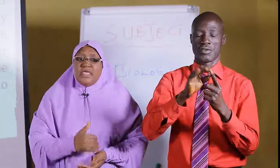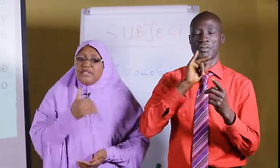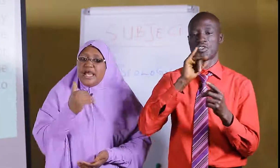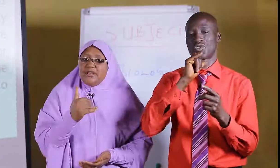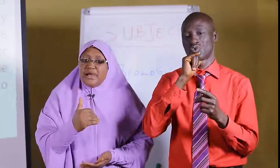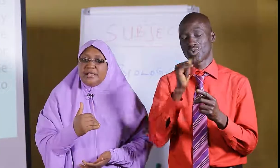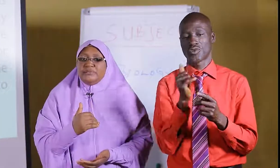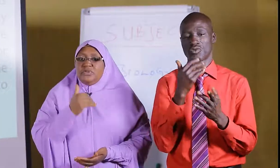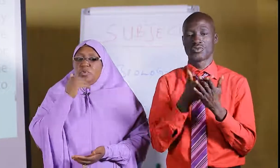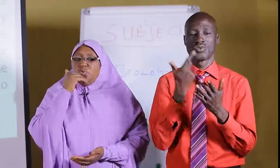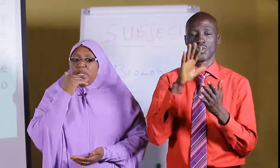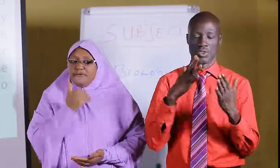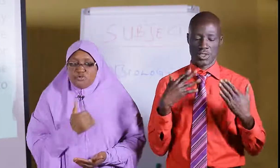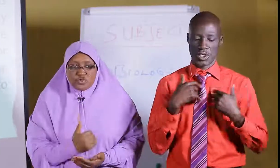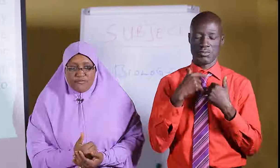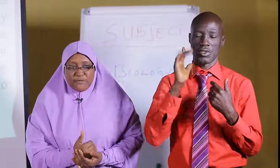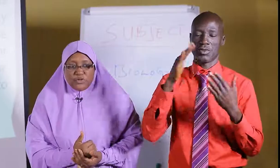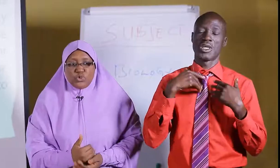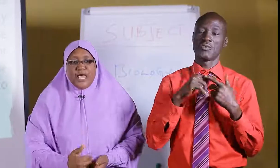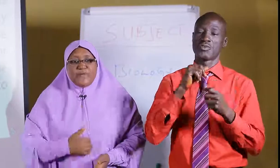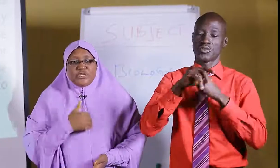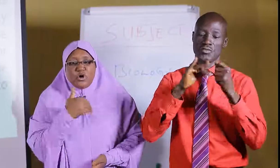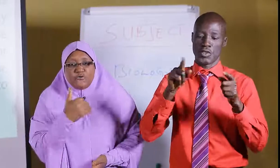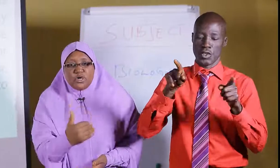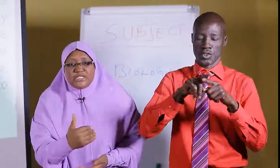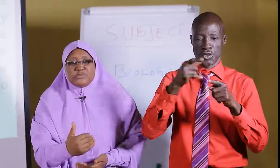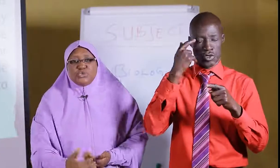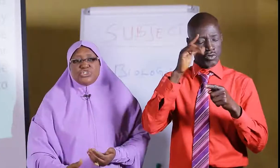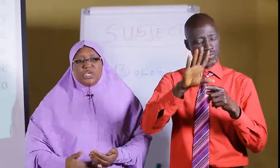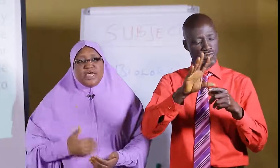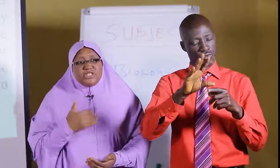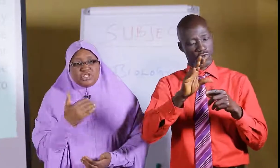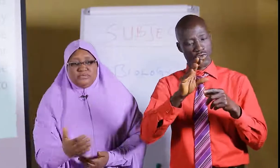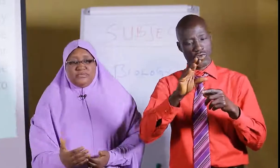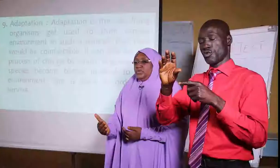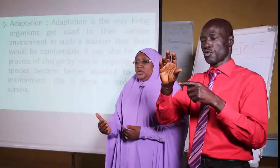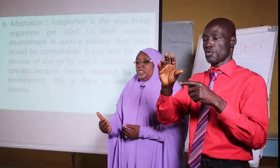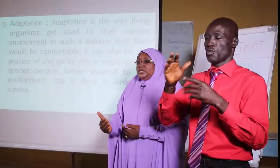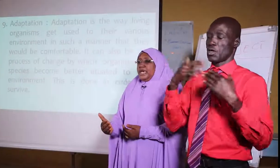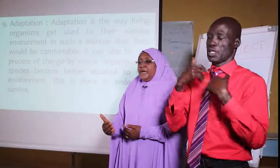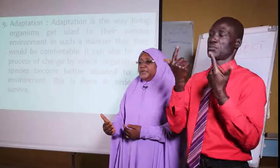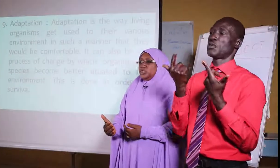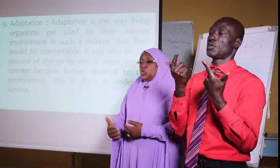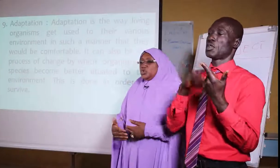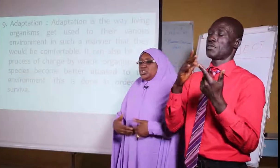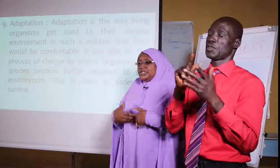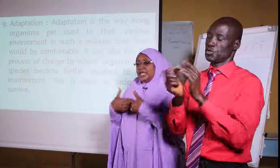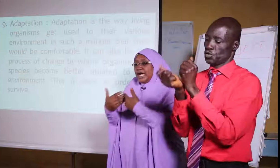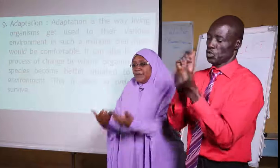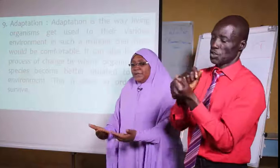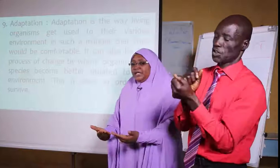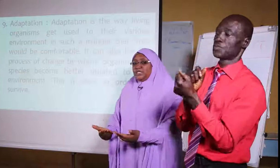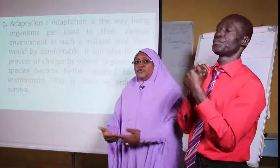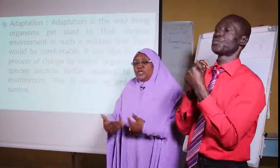animal will have to suffer. So the ability of organisms to change their ability or to change